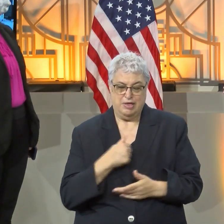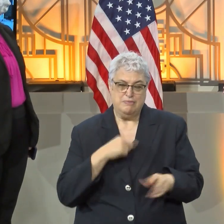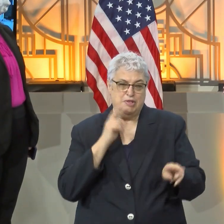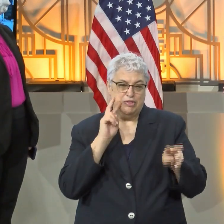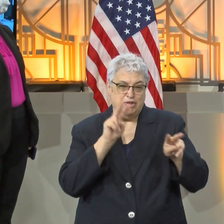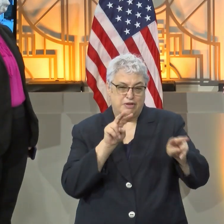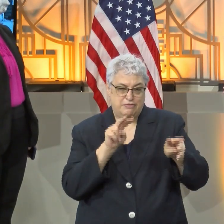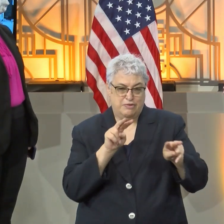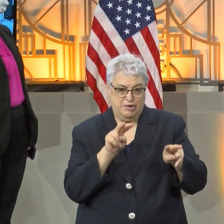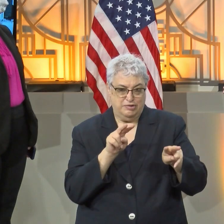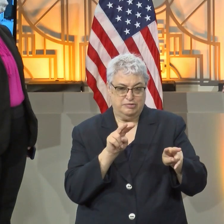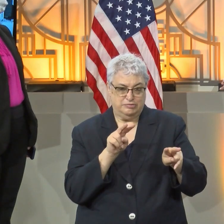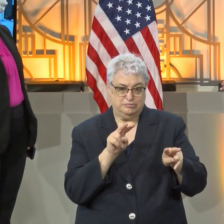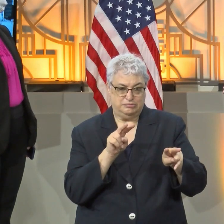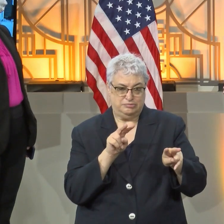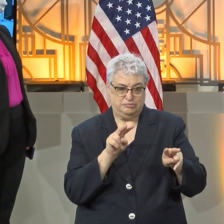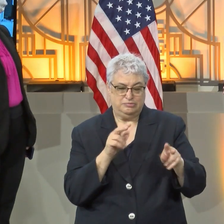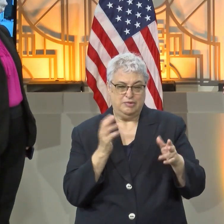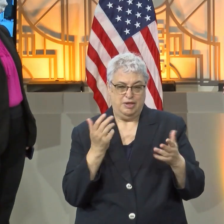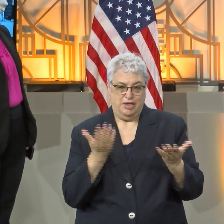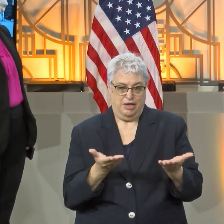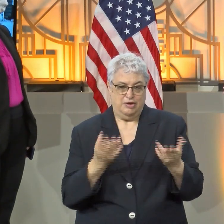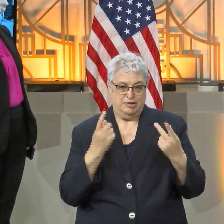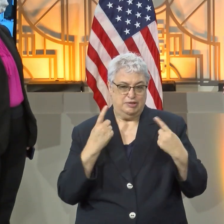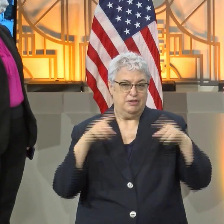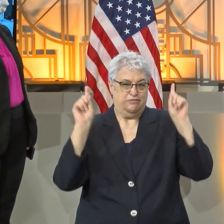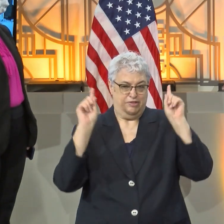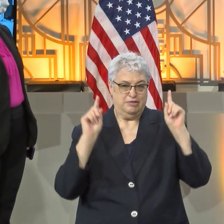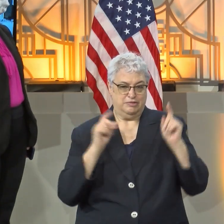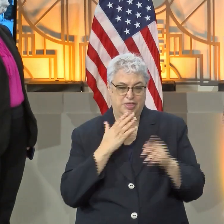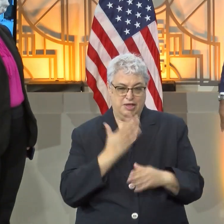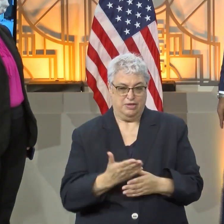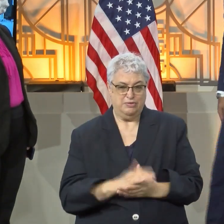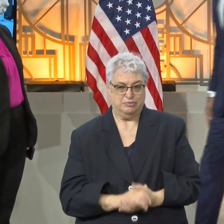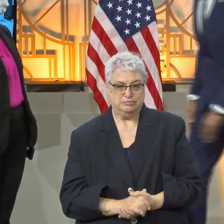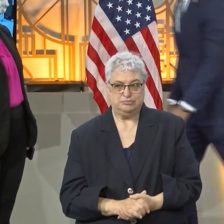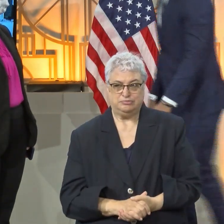forward to having this be a successful fund. Thank you.